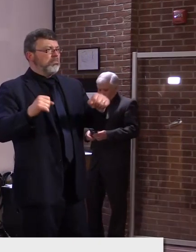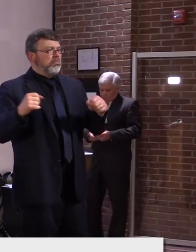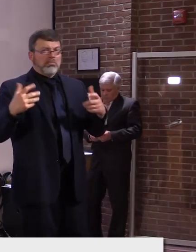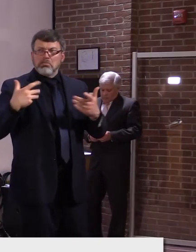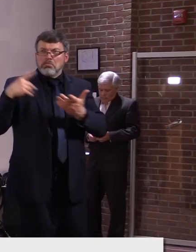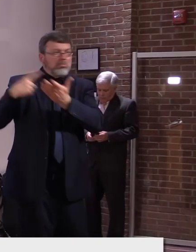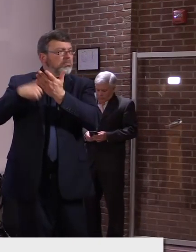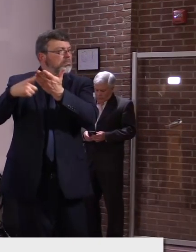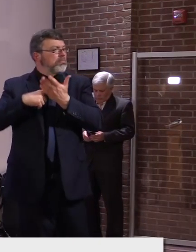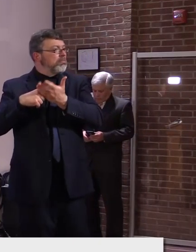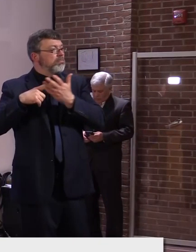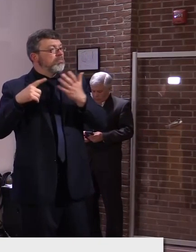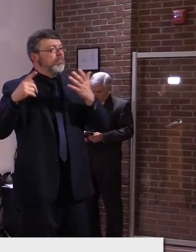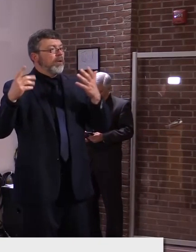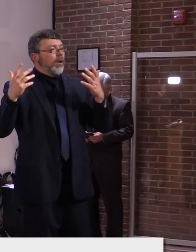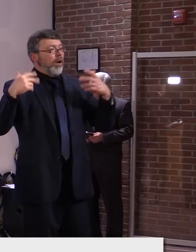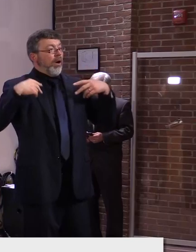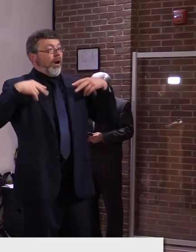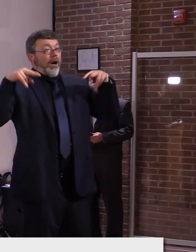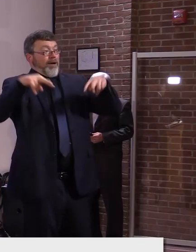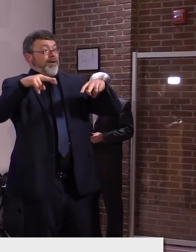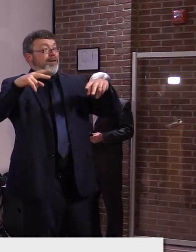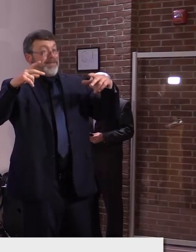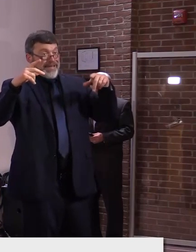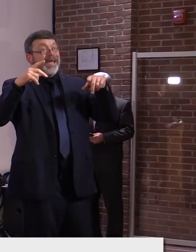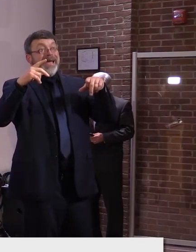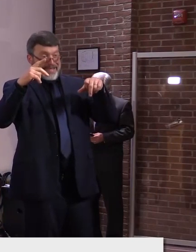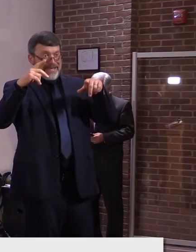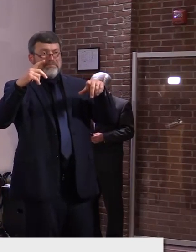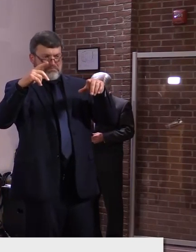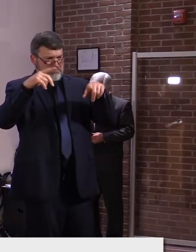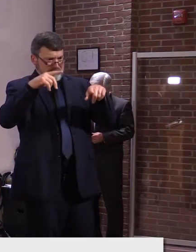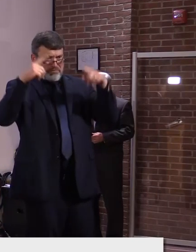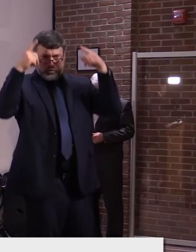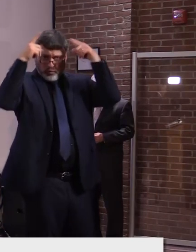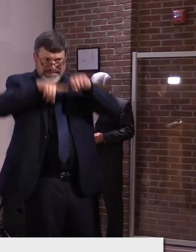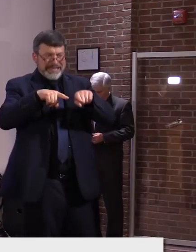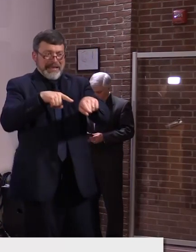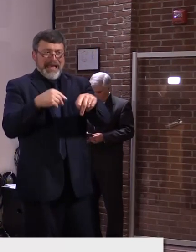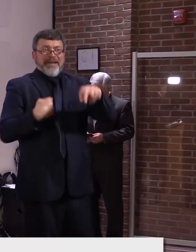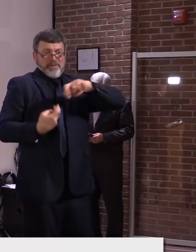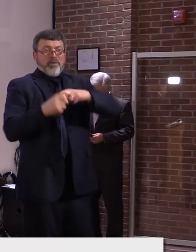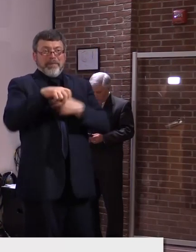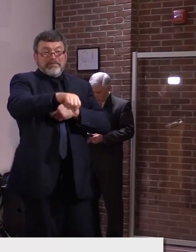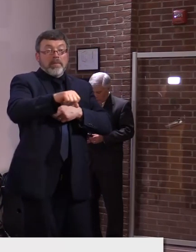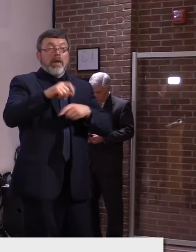we all understand the problem. Thank you. Stuart Ledbetter, NBC5.